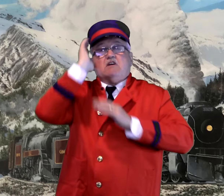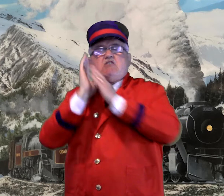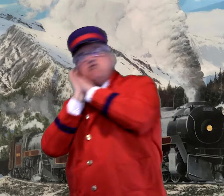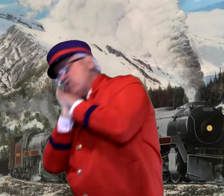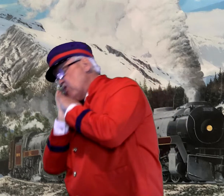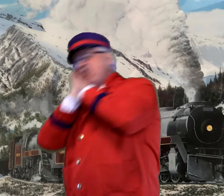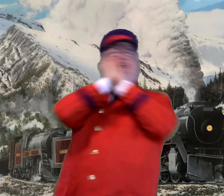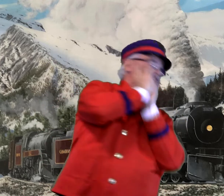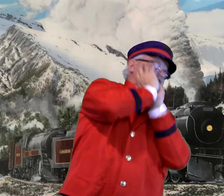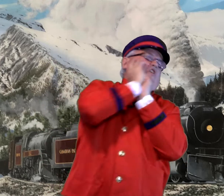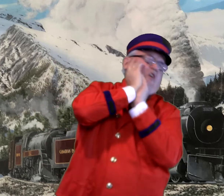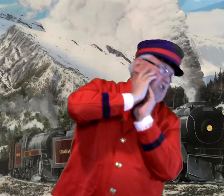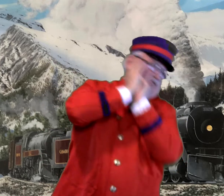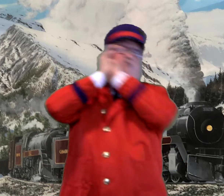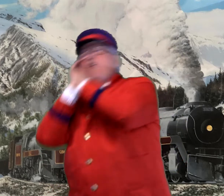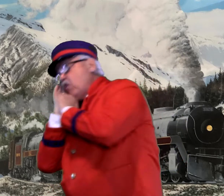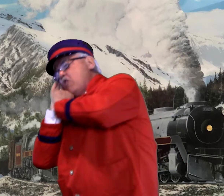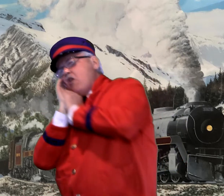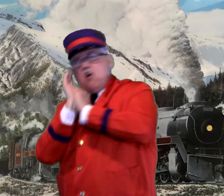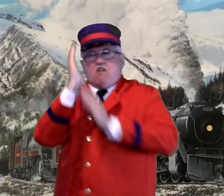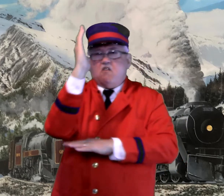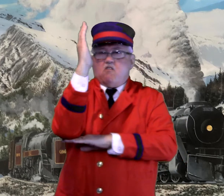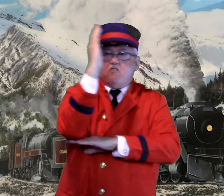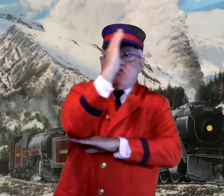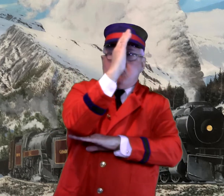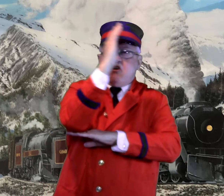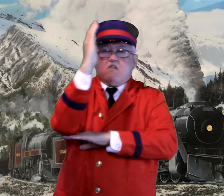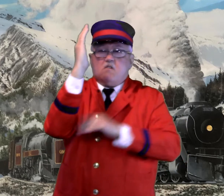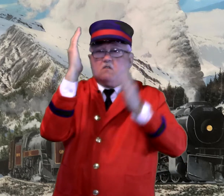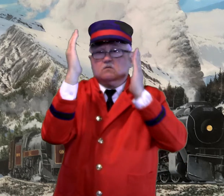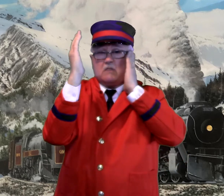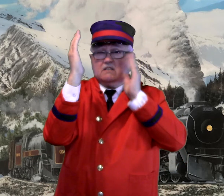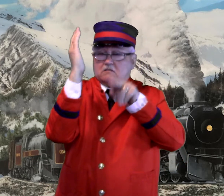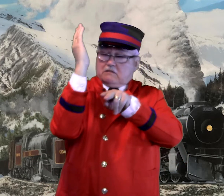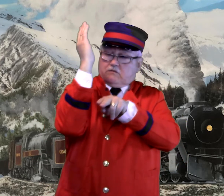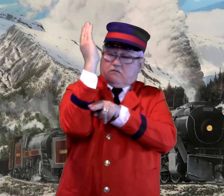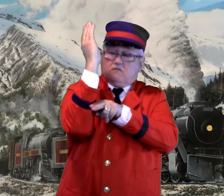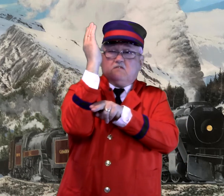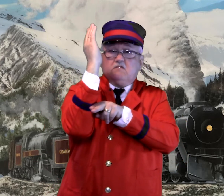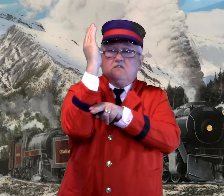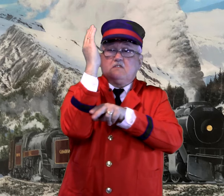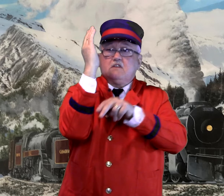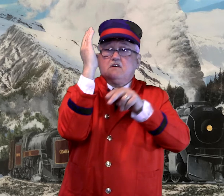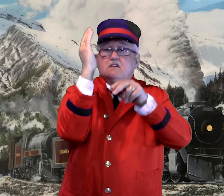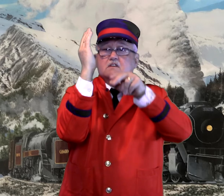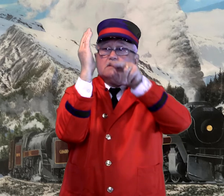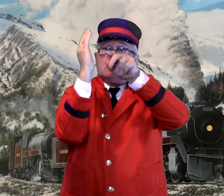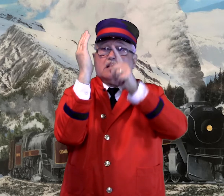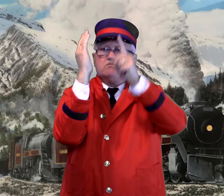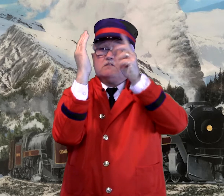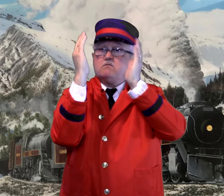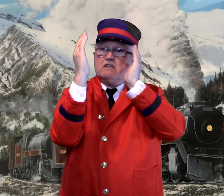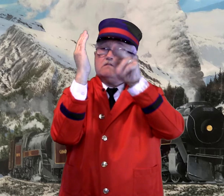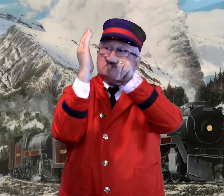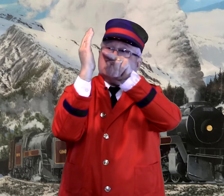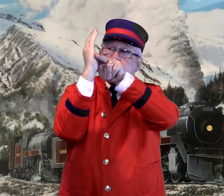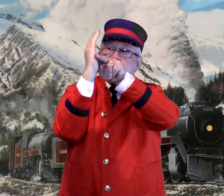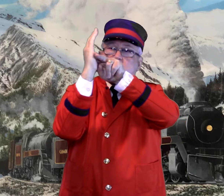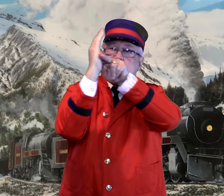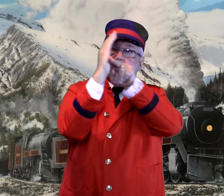their berths back and forth as the train hurtled across the prairies. Especially the students in the upper